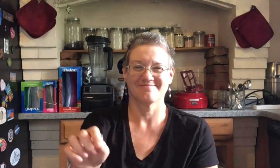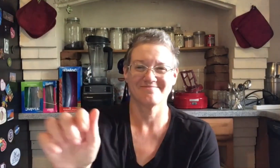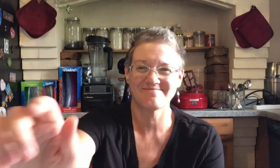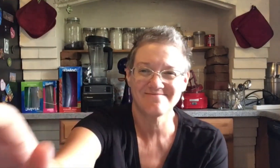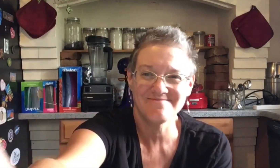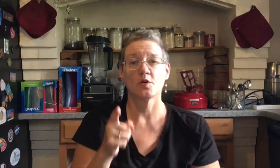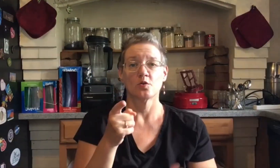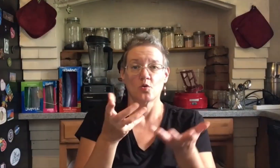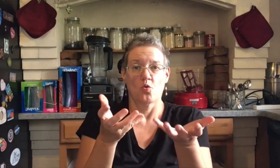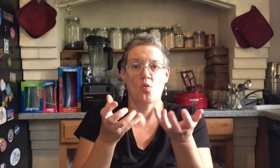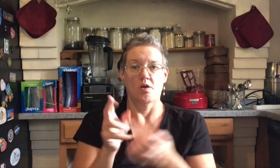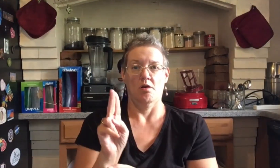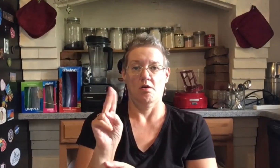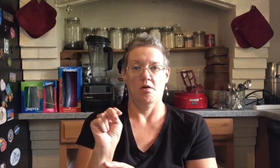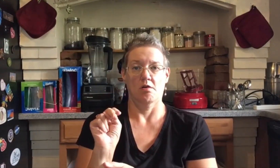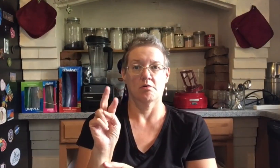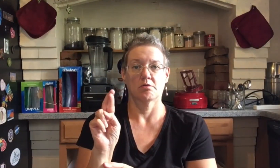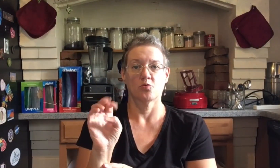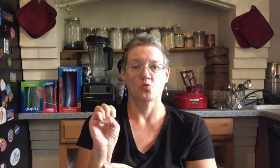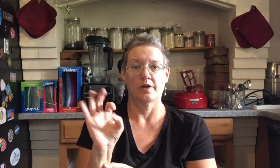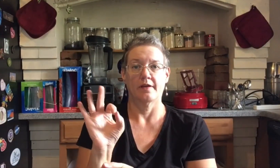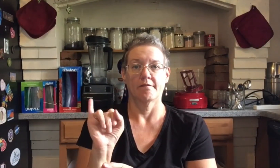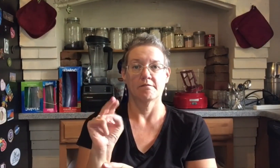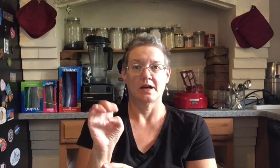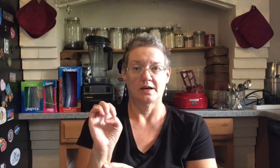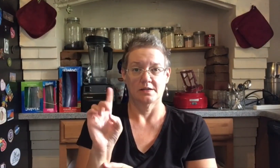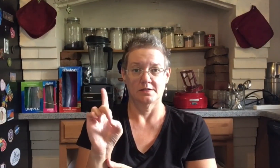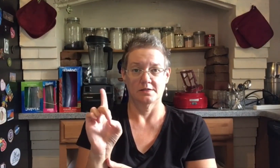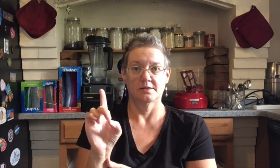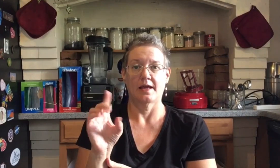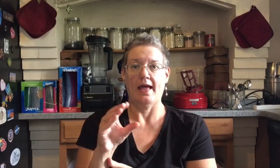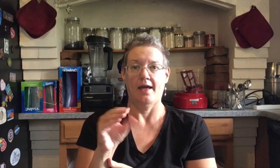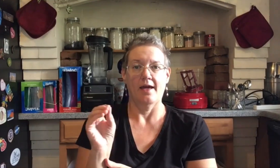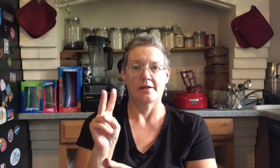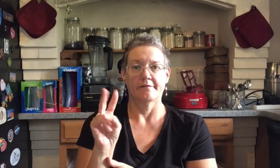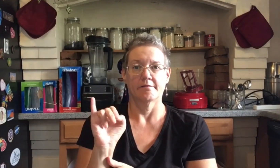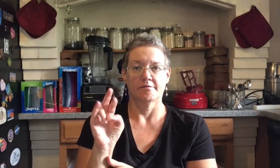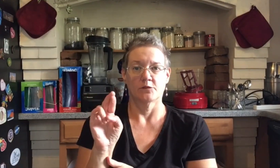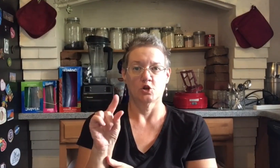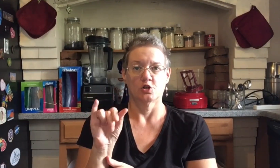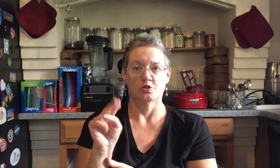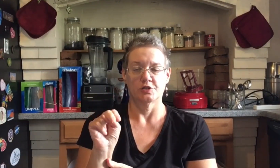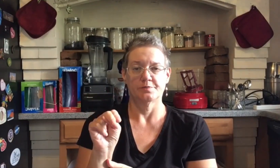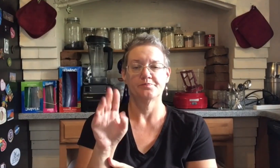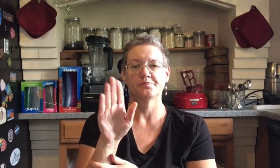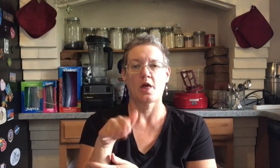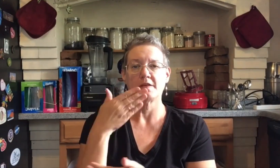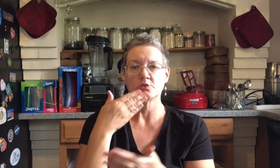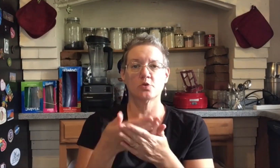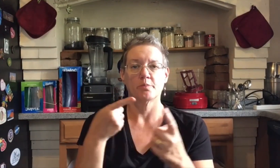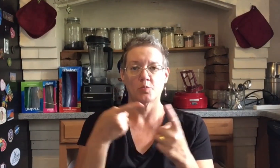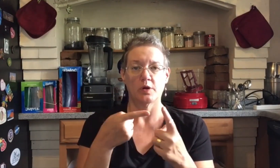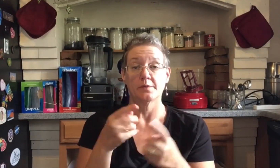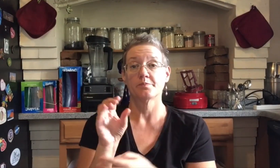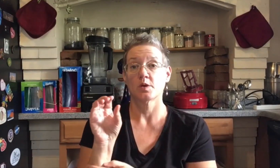says cold. You want unrefined and virgin. Now that's a good